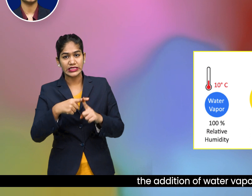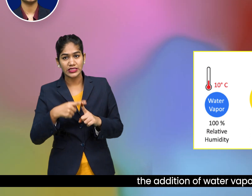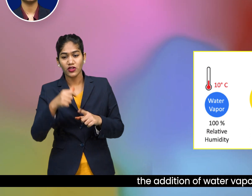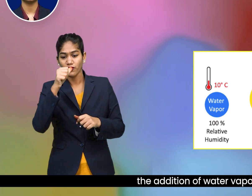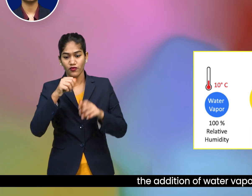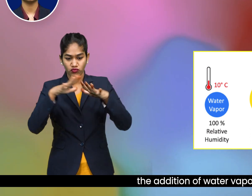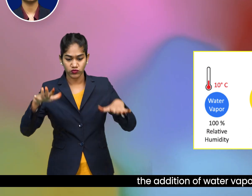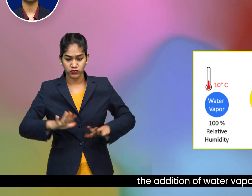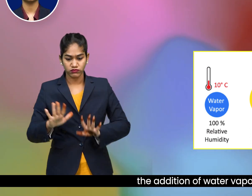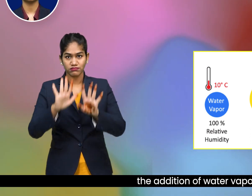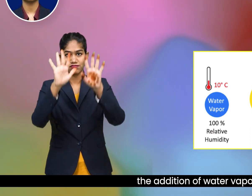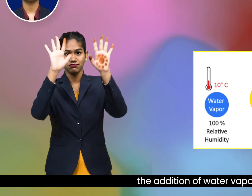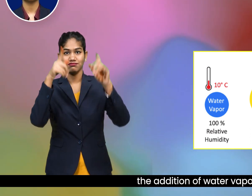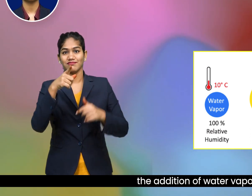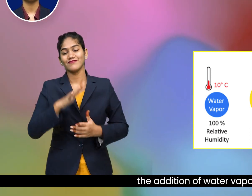vapor.